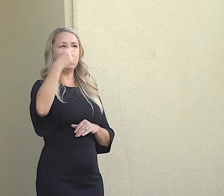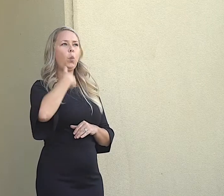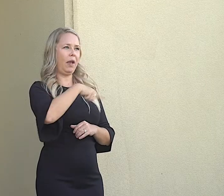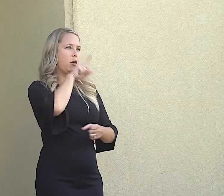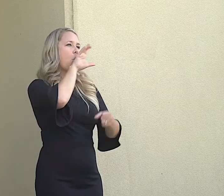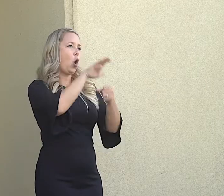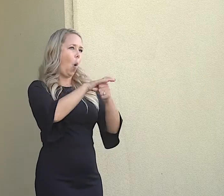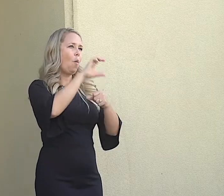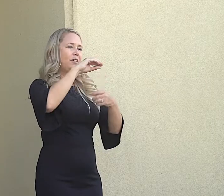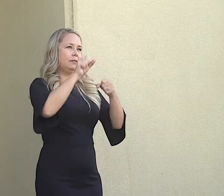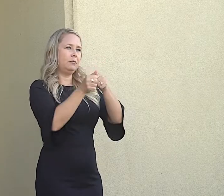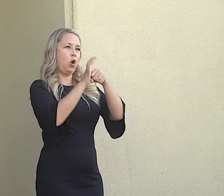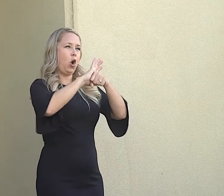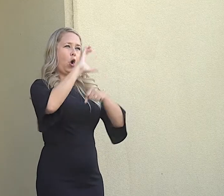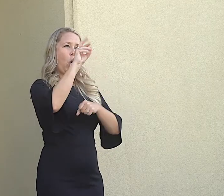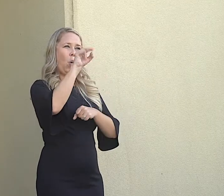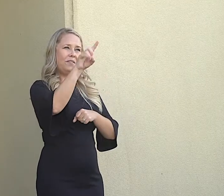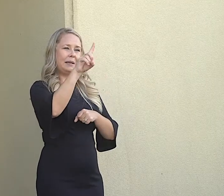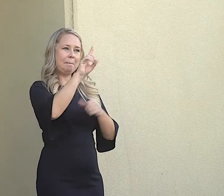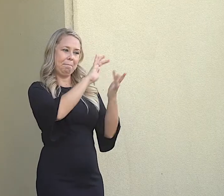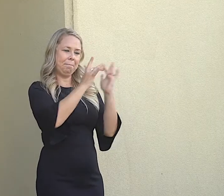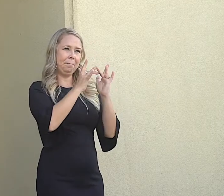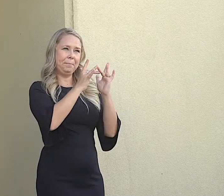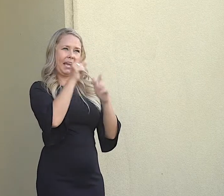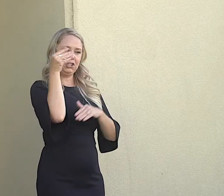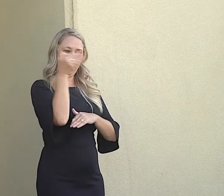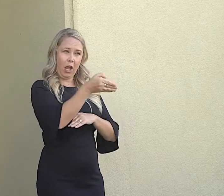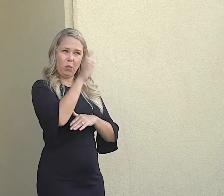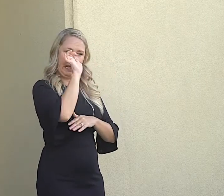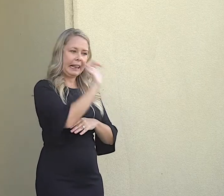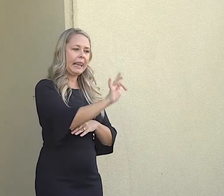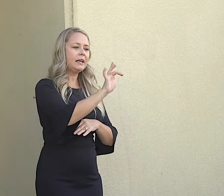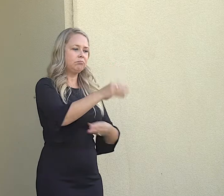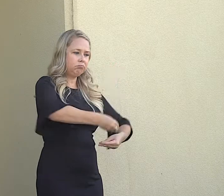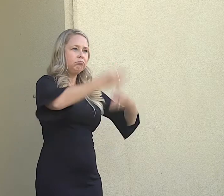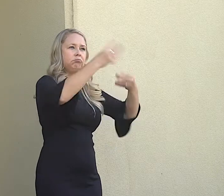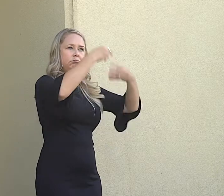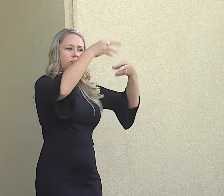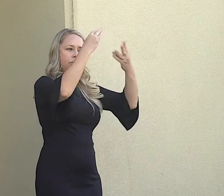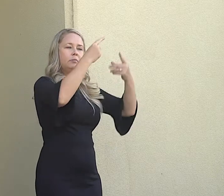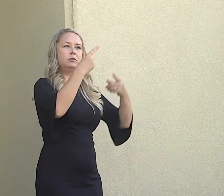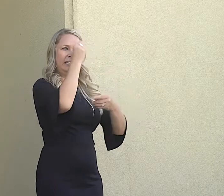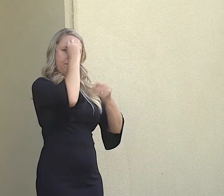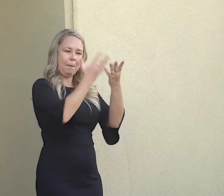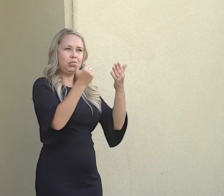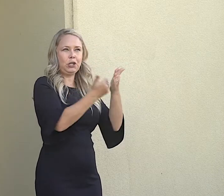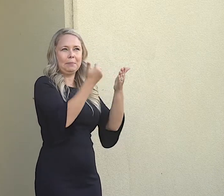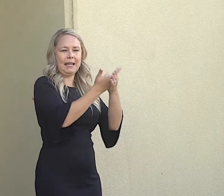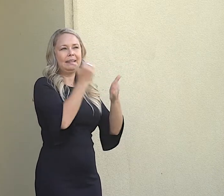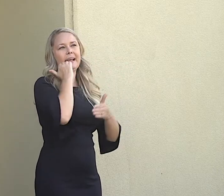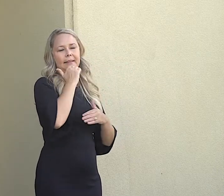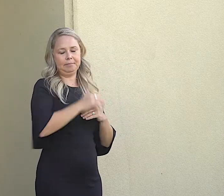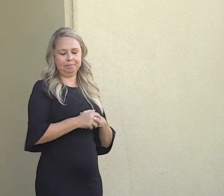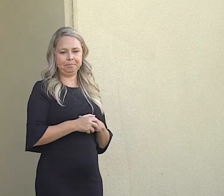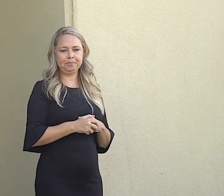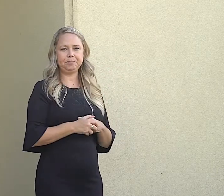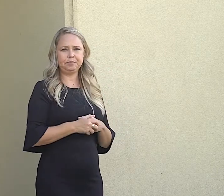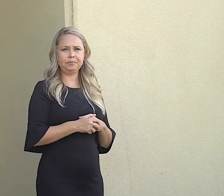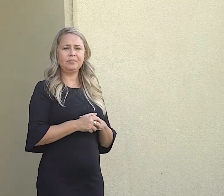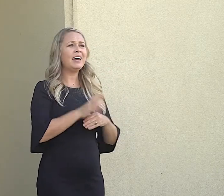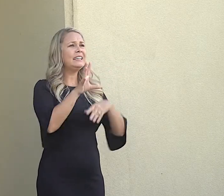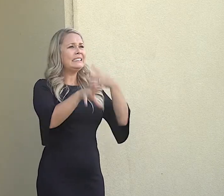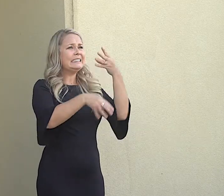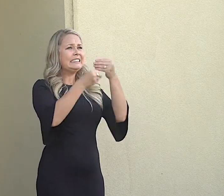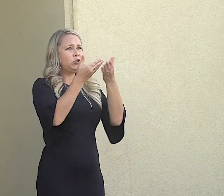dedicated COVID-19 page. You can click on there for any information as we continually to push out information to our community daily. As an